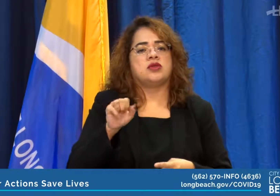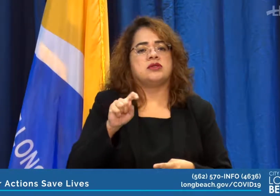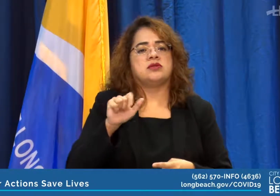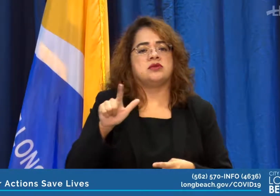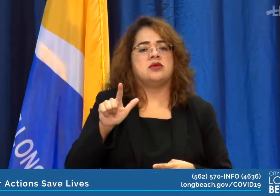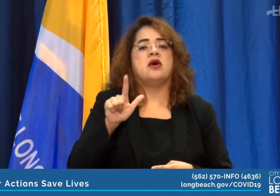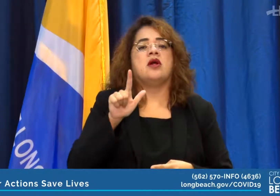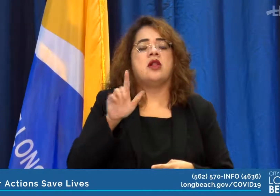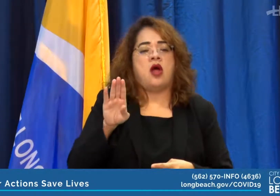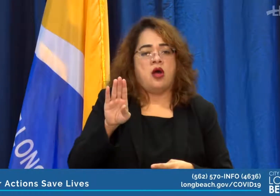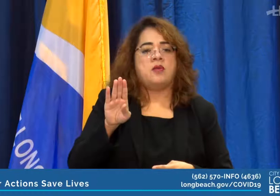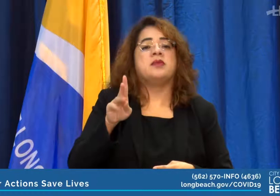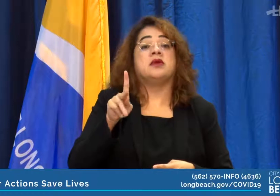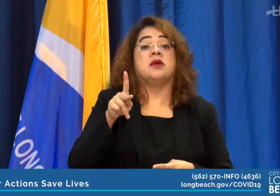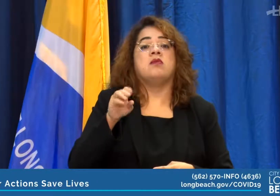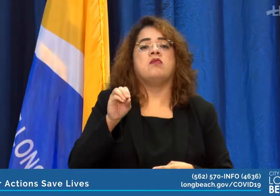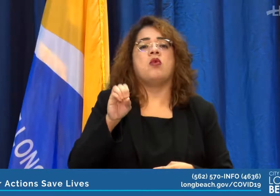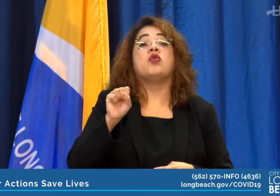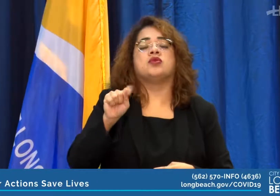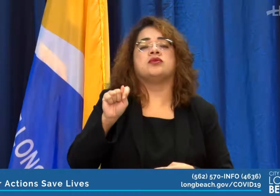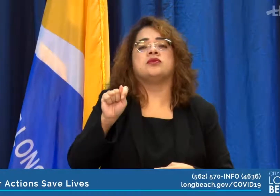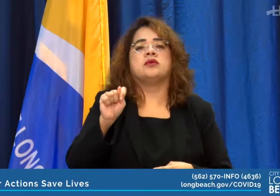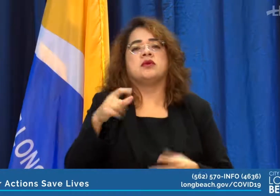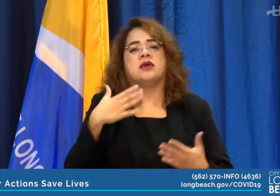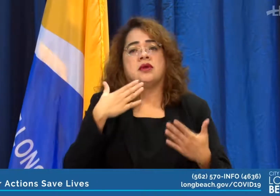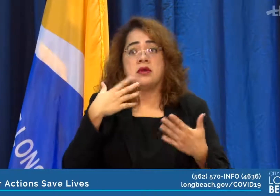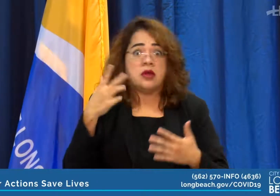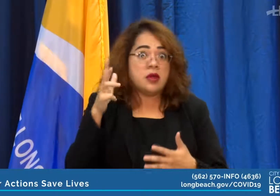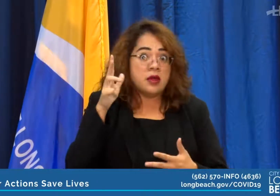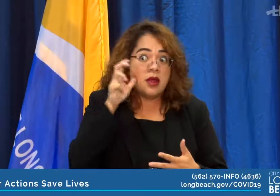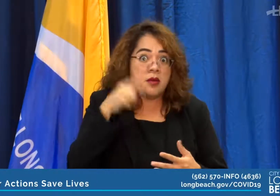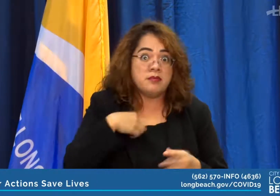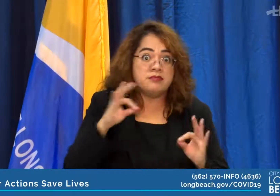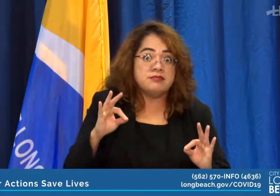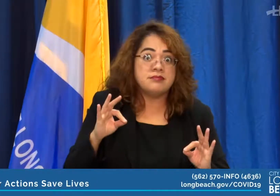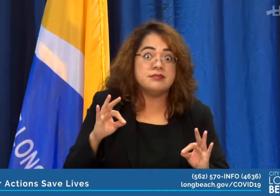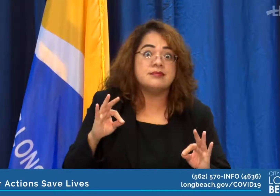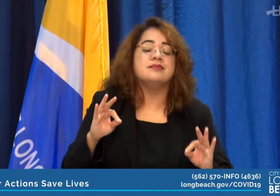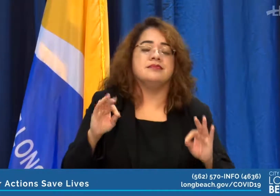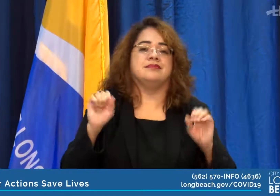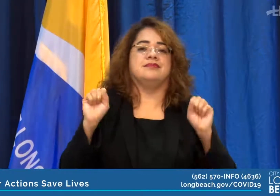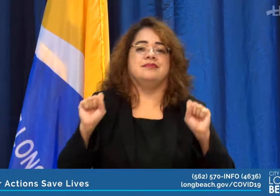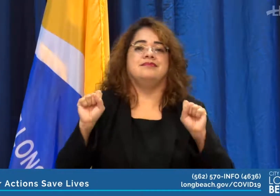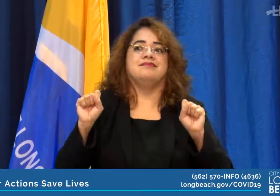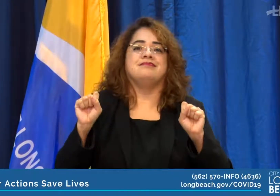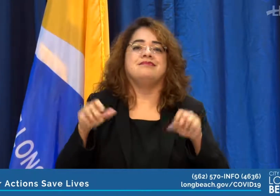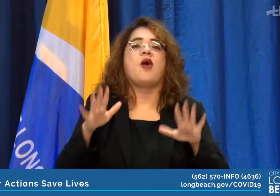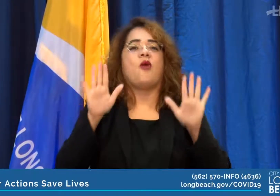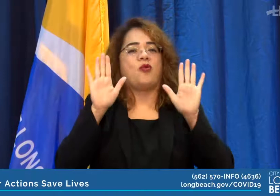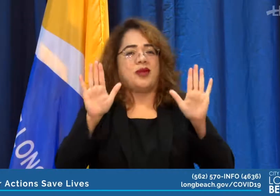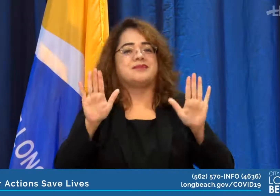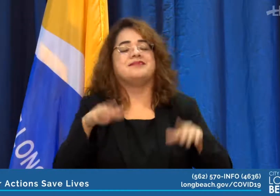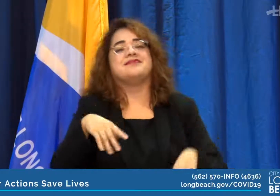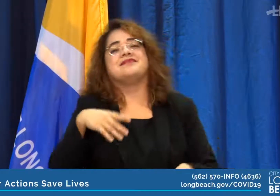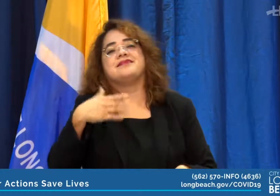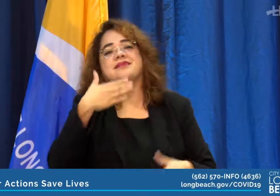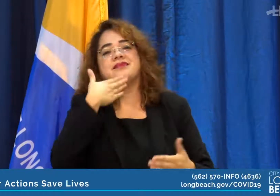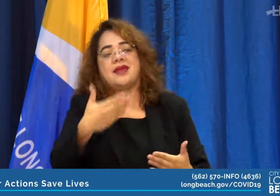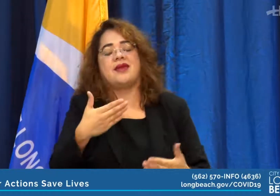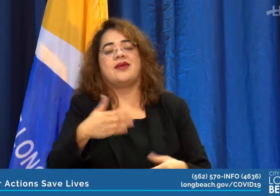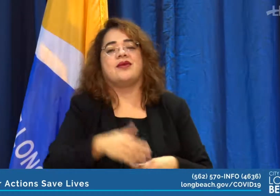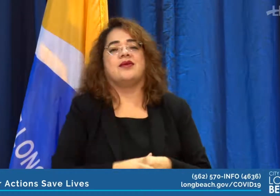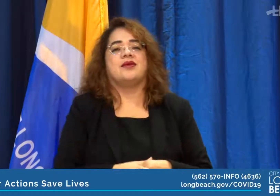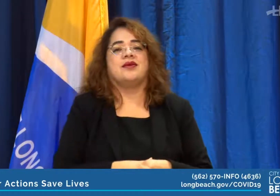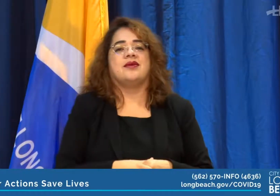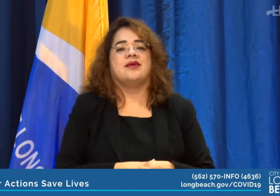Crystal. Can you guys hear me? Yes, we can. Okay, great. Thank you